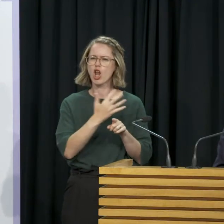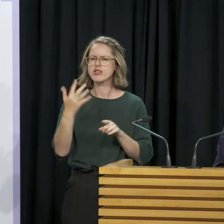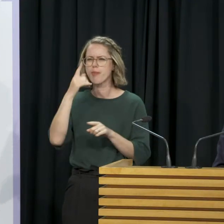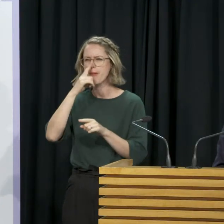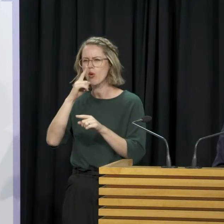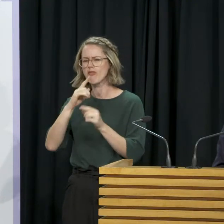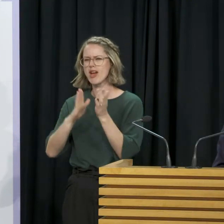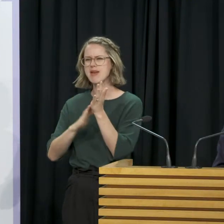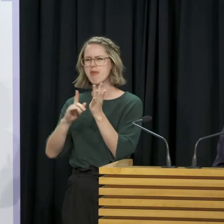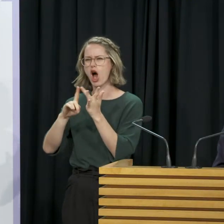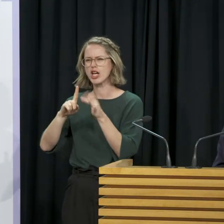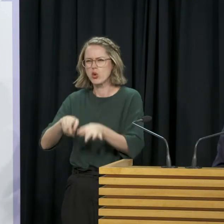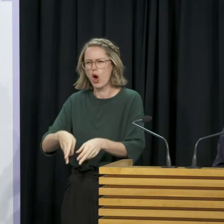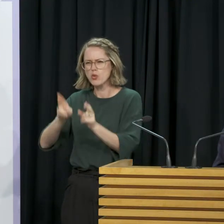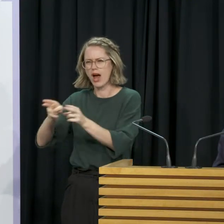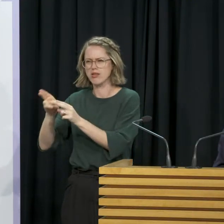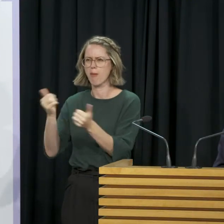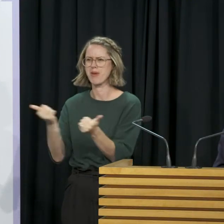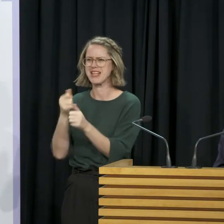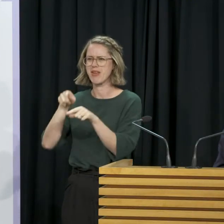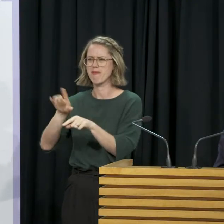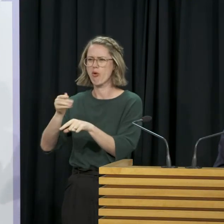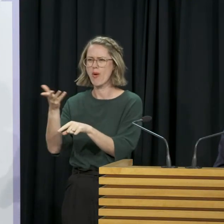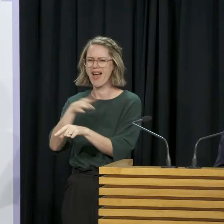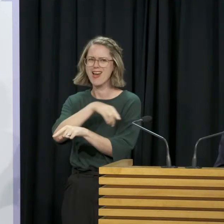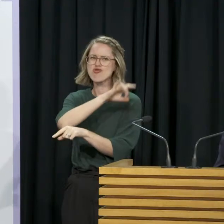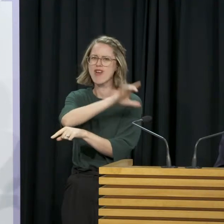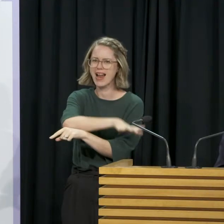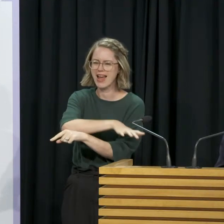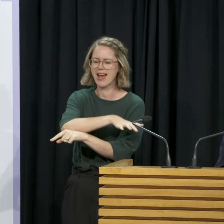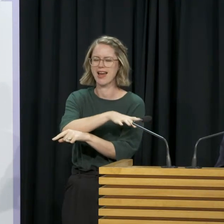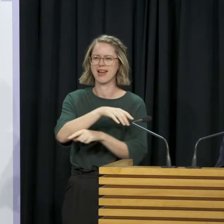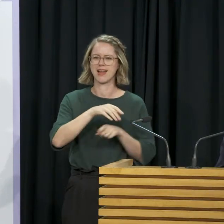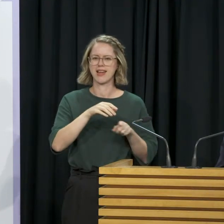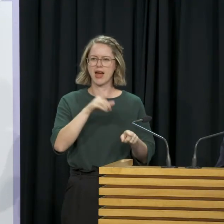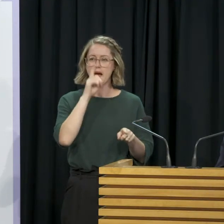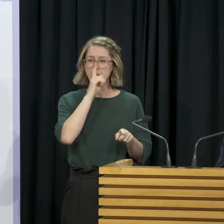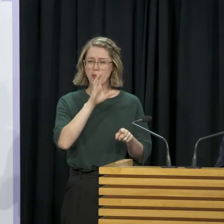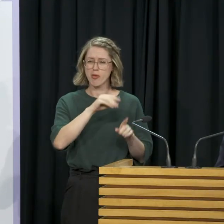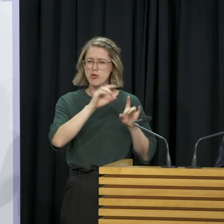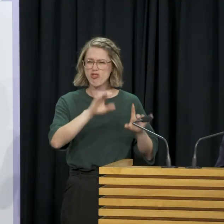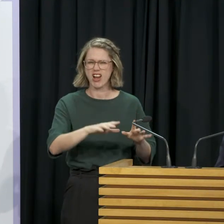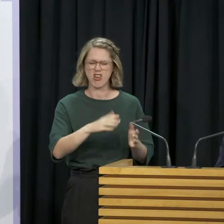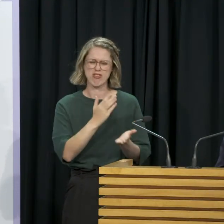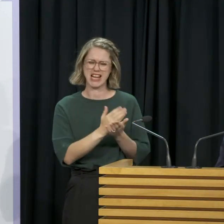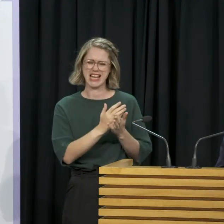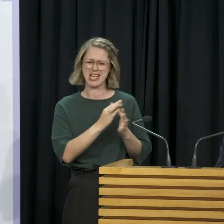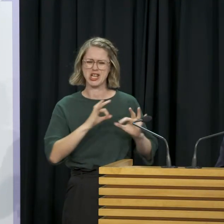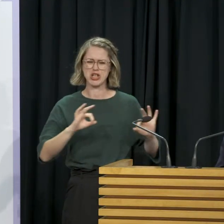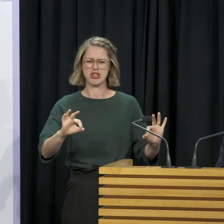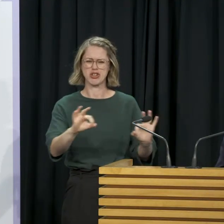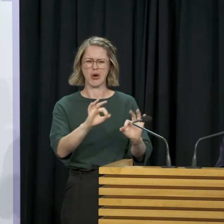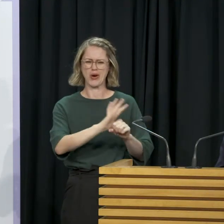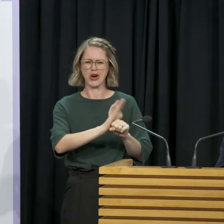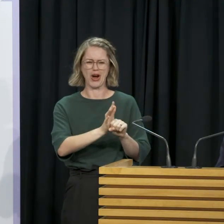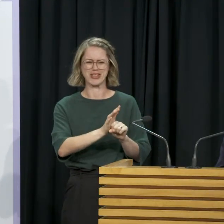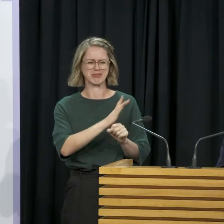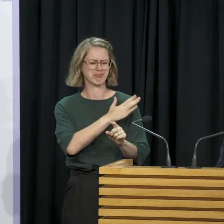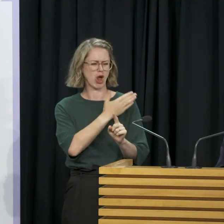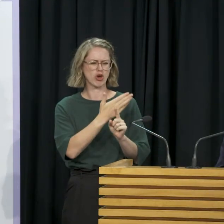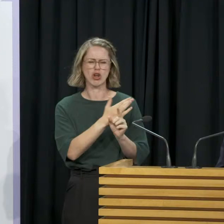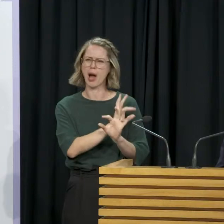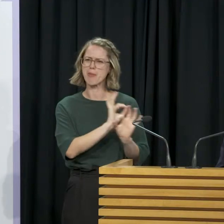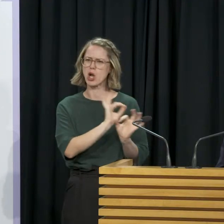bubble, you open up a lot of spaces. Those people coming from Australia generally don't have COVID. It's hard to find when's the last person tested positive coming